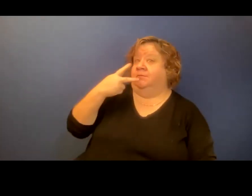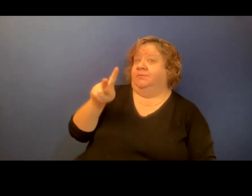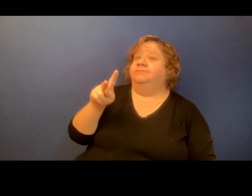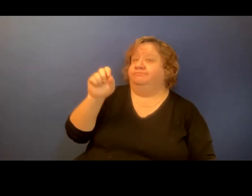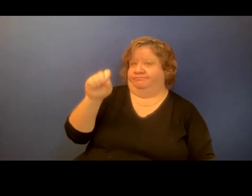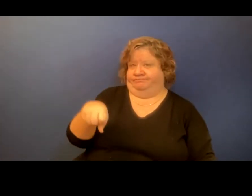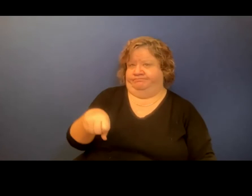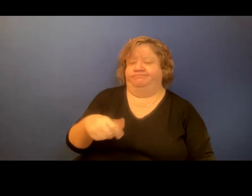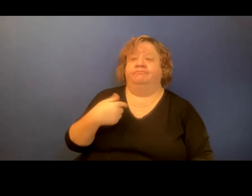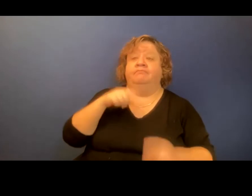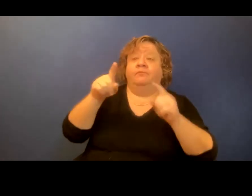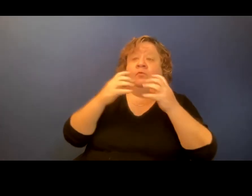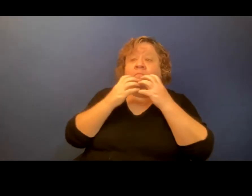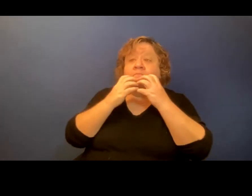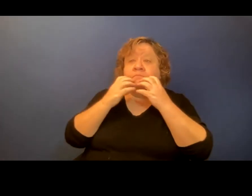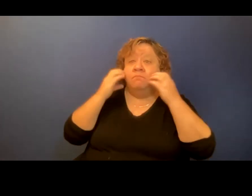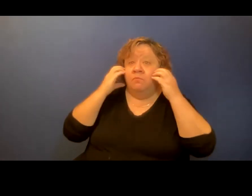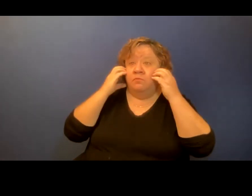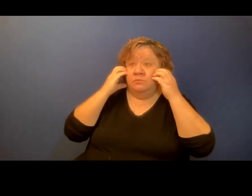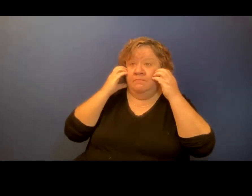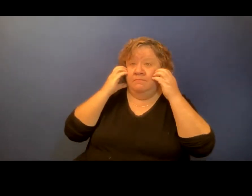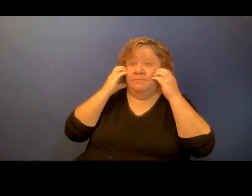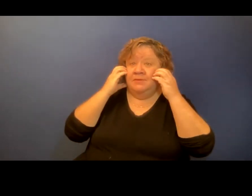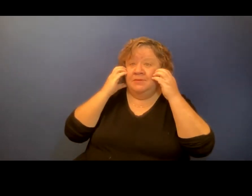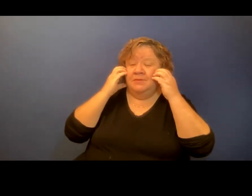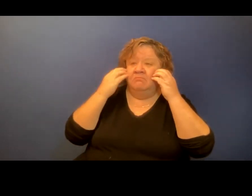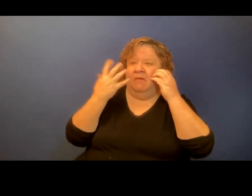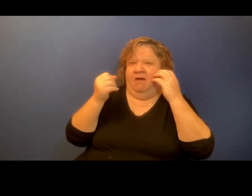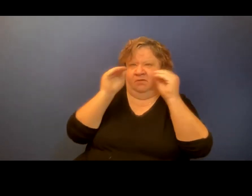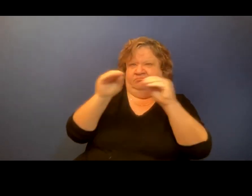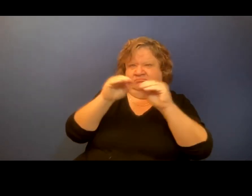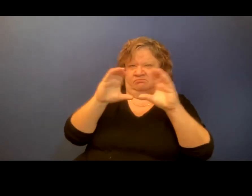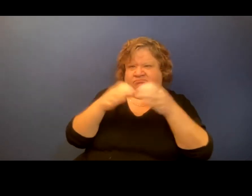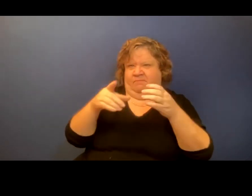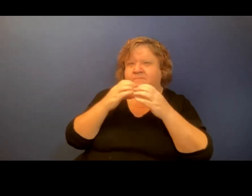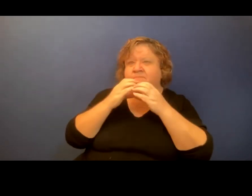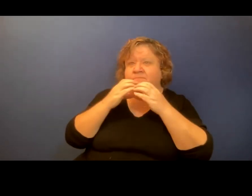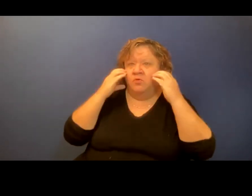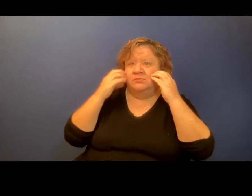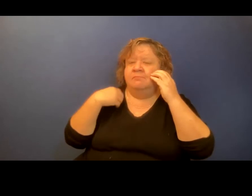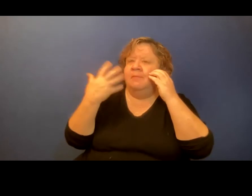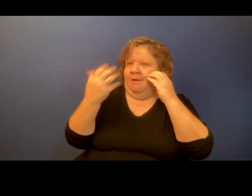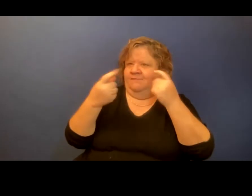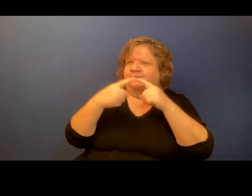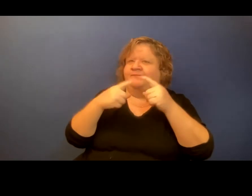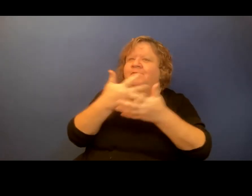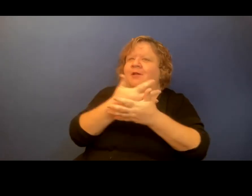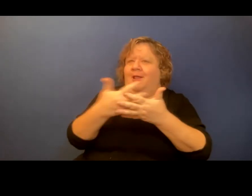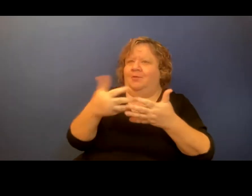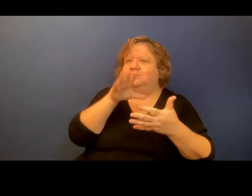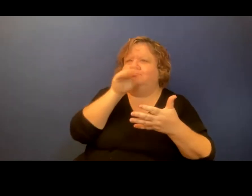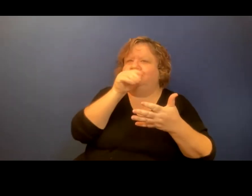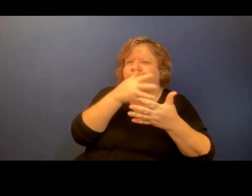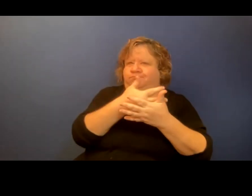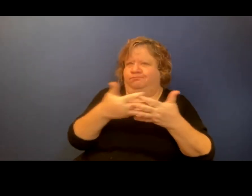be using multiple languages in that, and we have that capability between Light for the World and